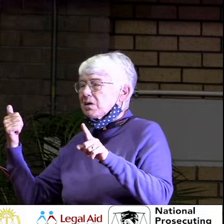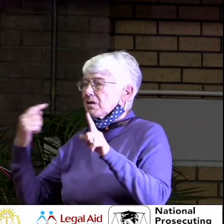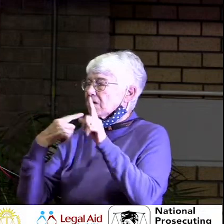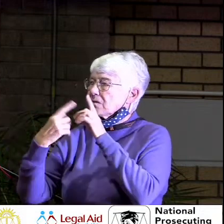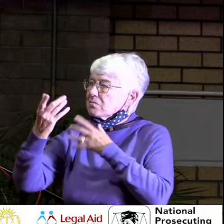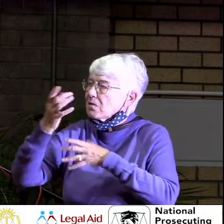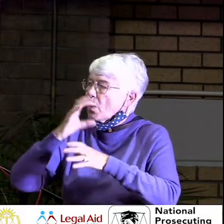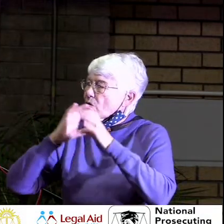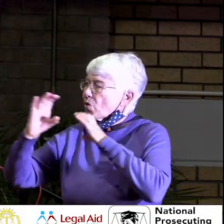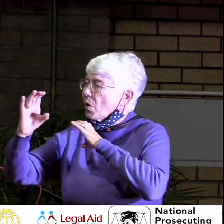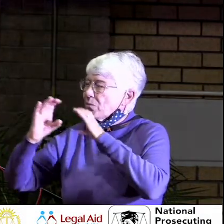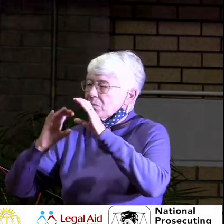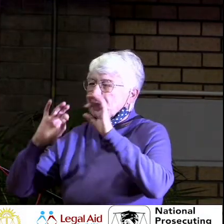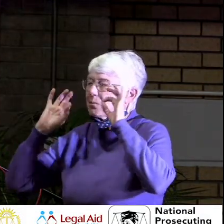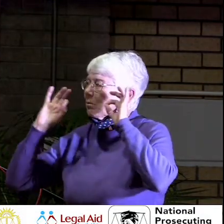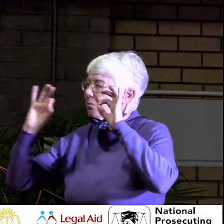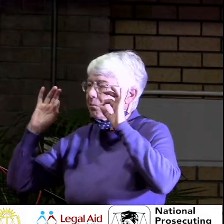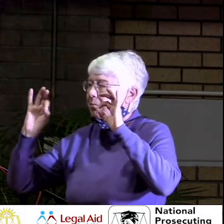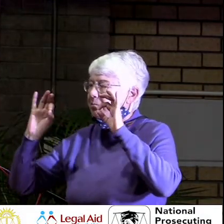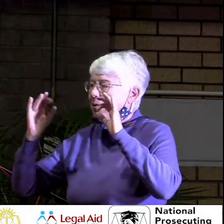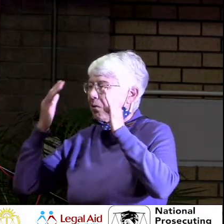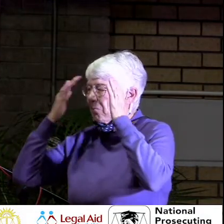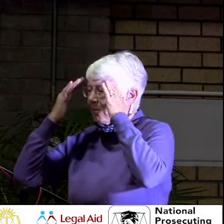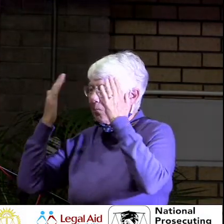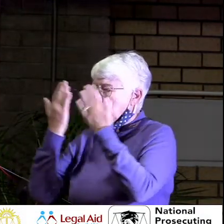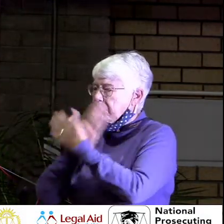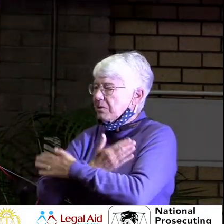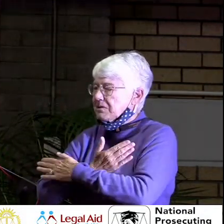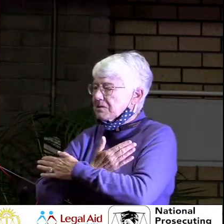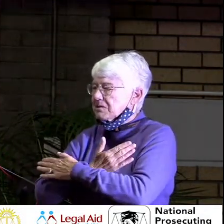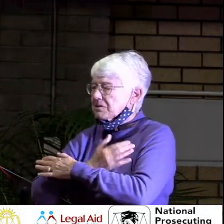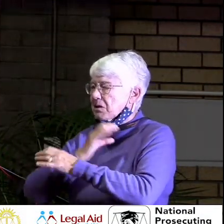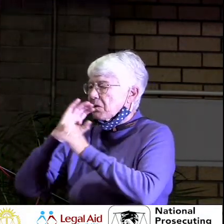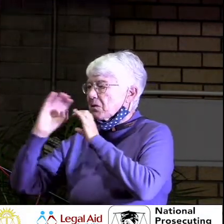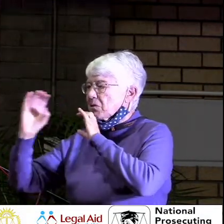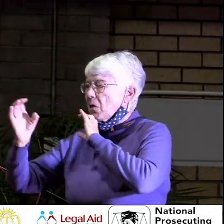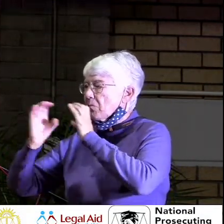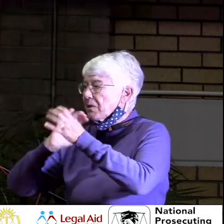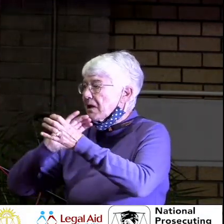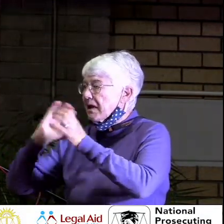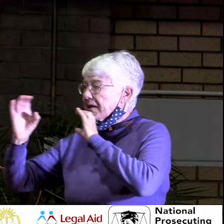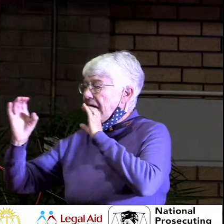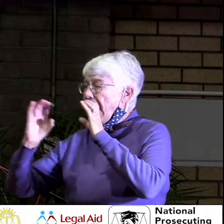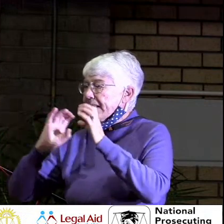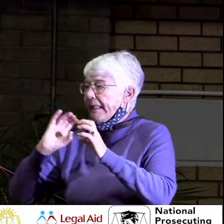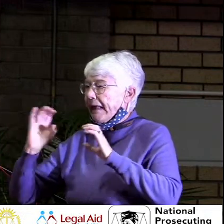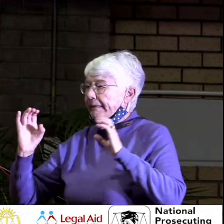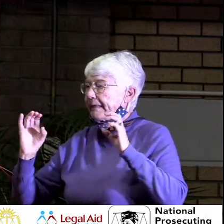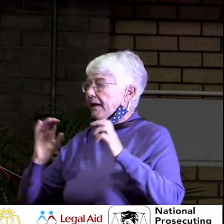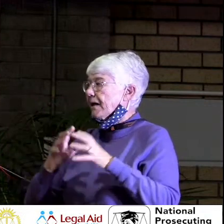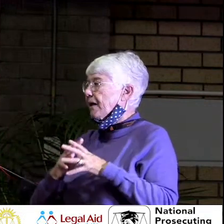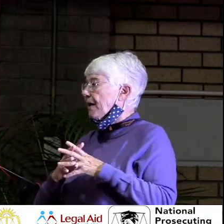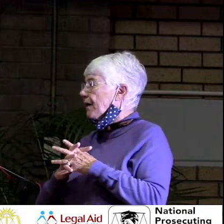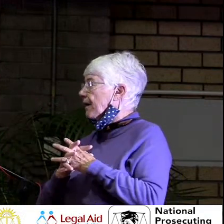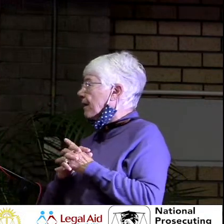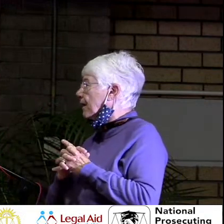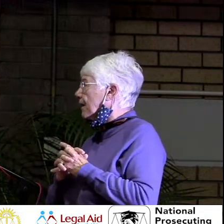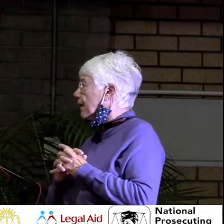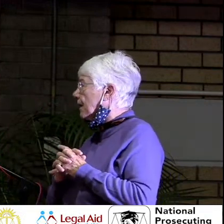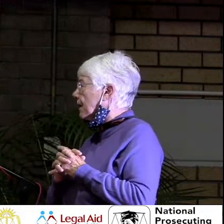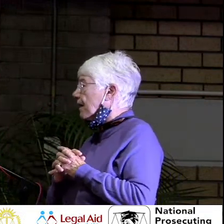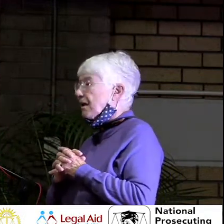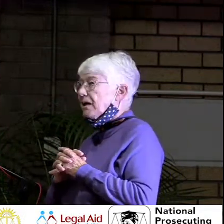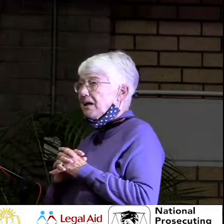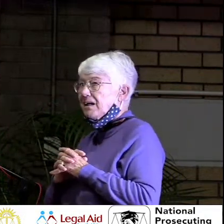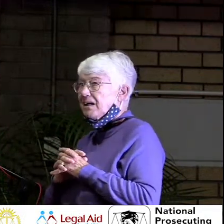One of them becomes a victim. I beg yours, I think there is a challenge at the corner.